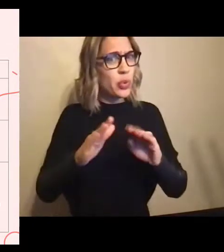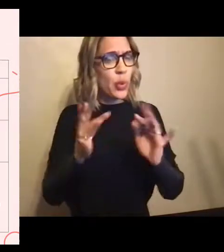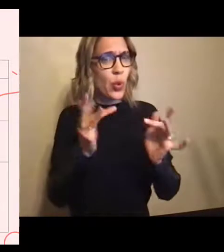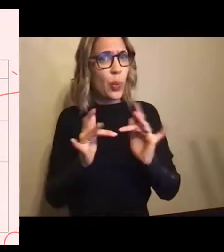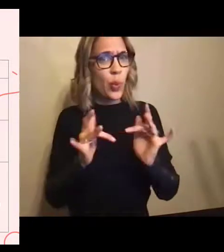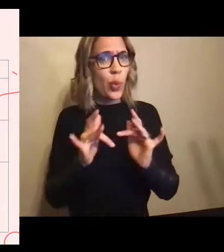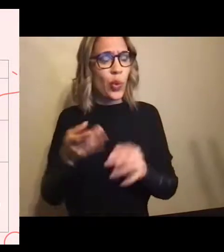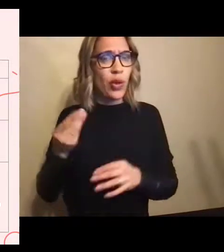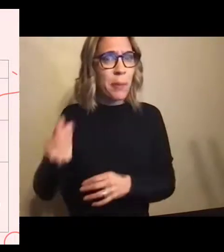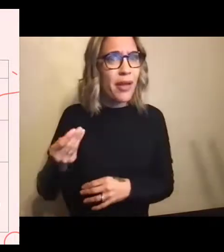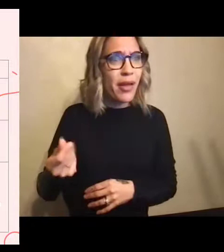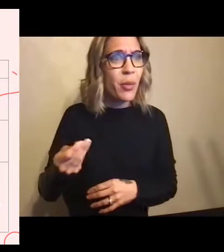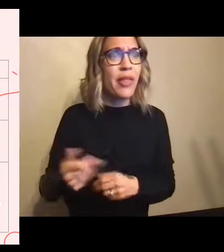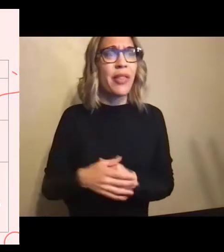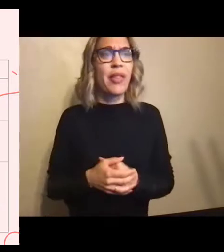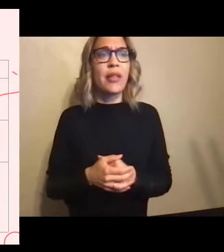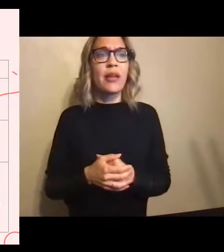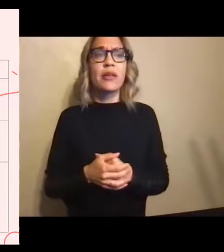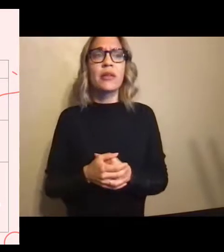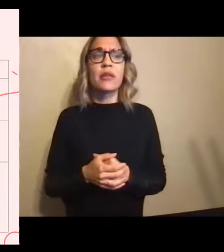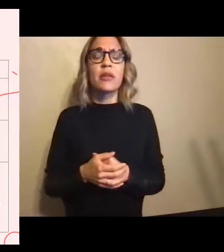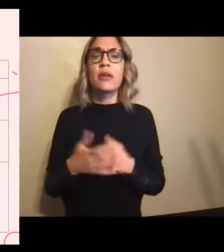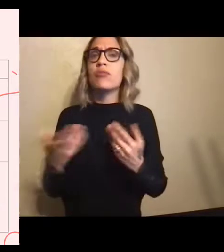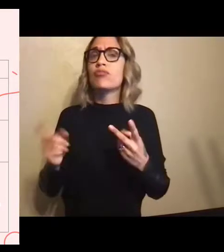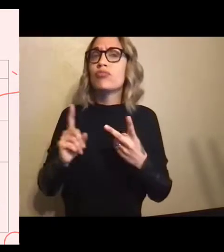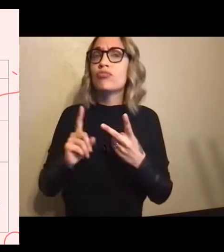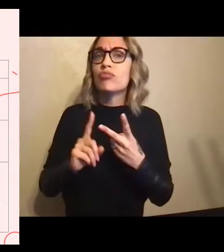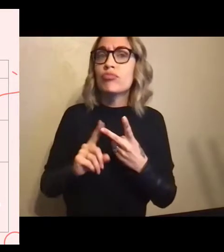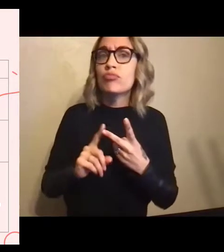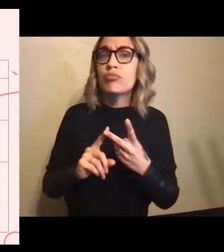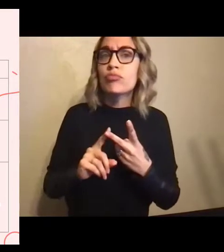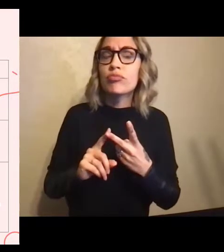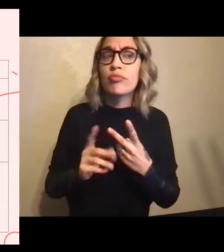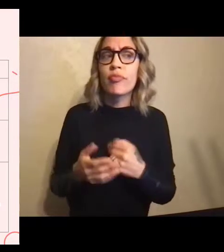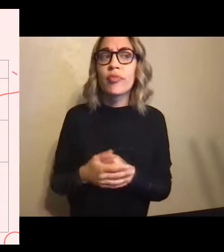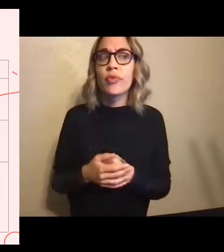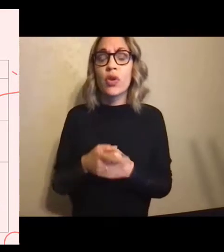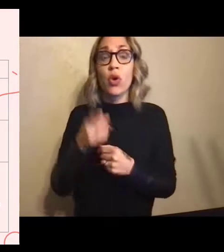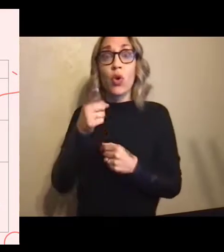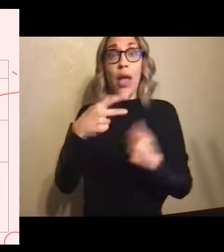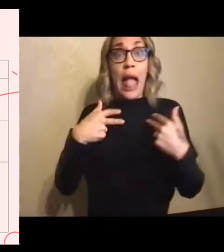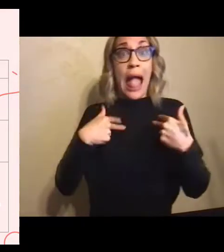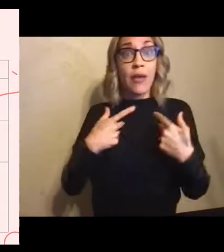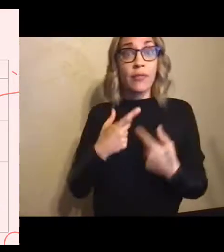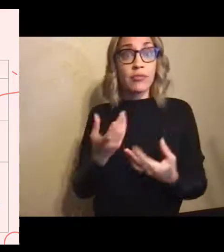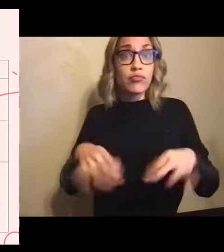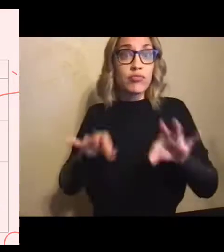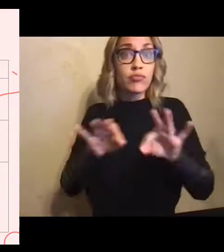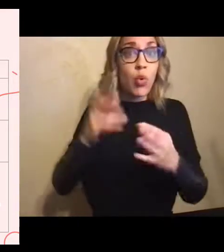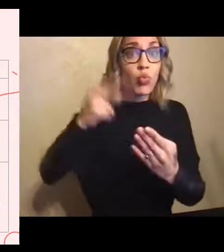example, might you have to increase it? Might you have to pay more for that? That's something to look for.